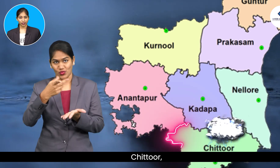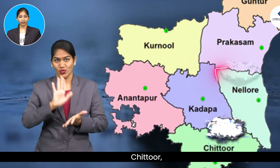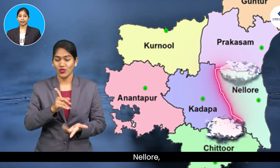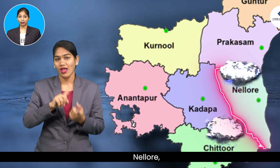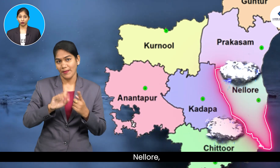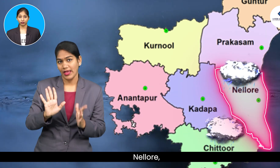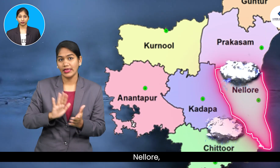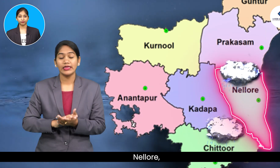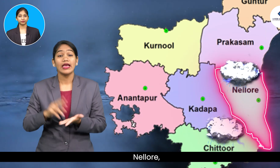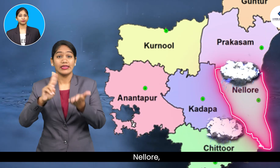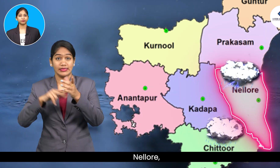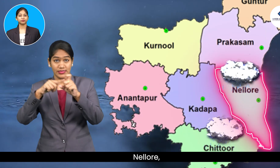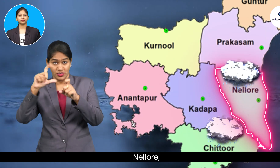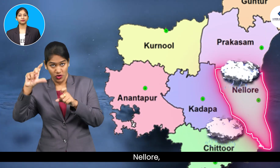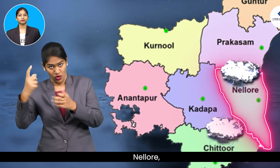Nellur